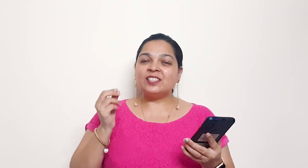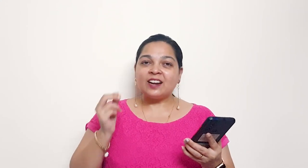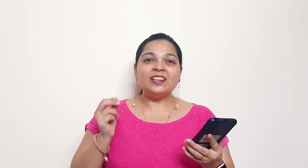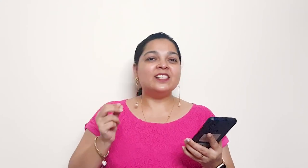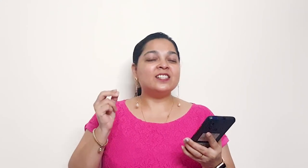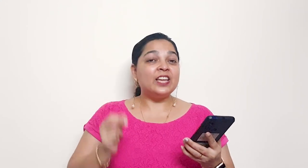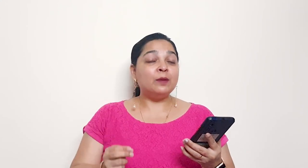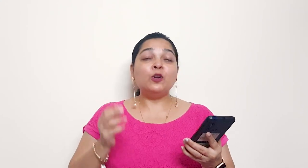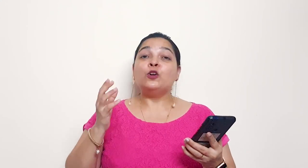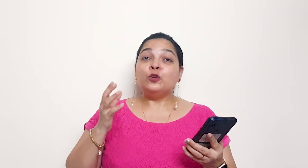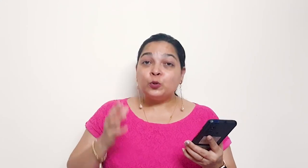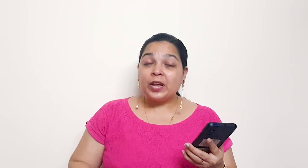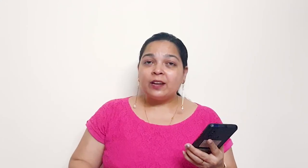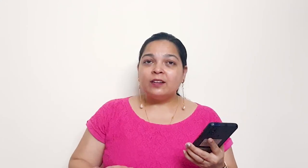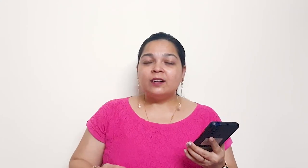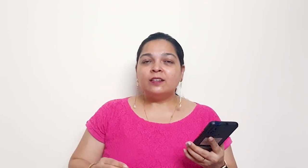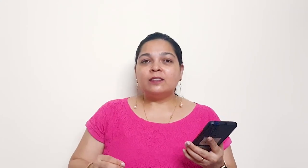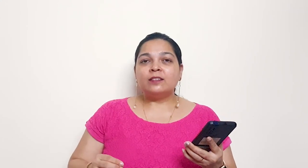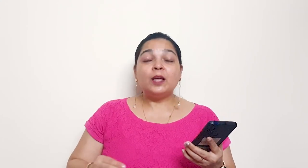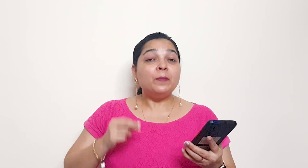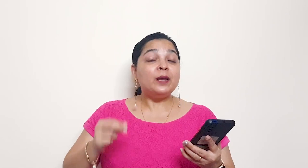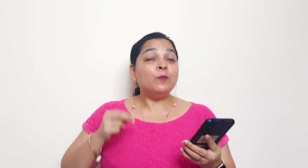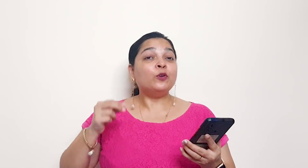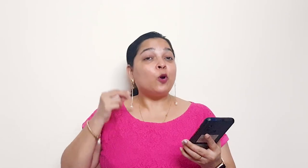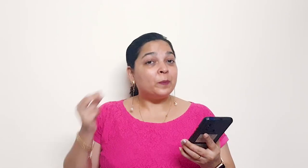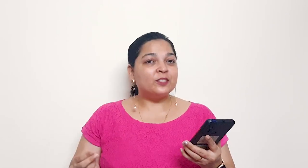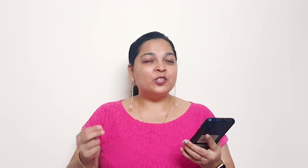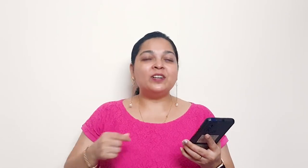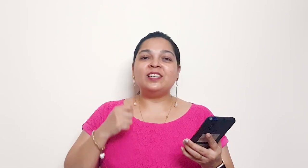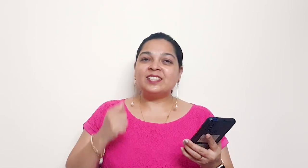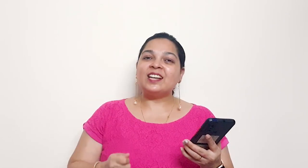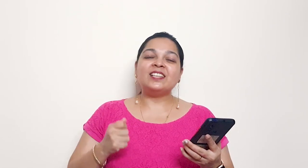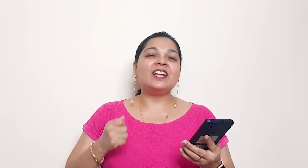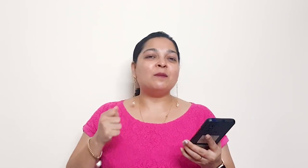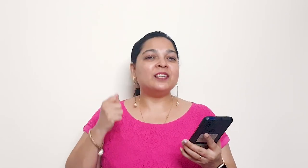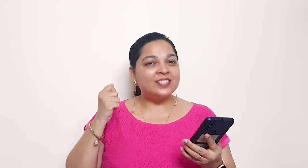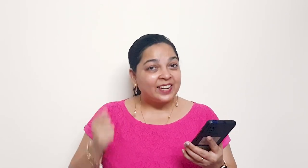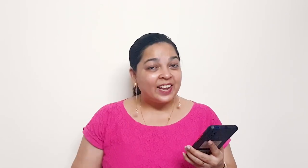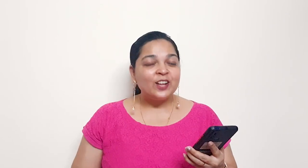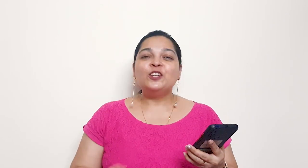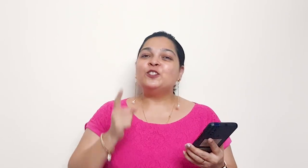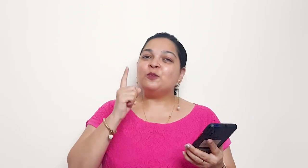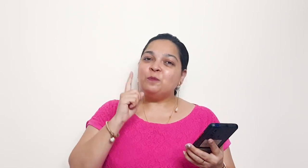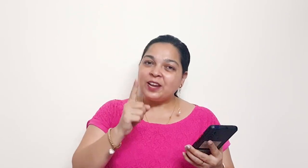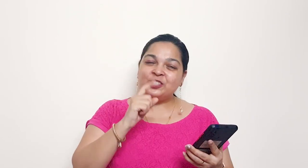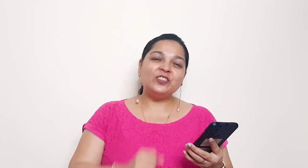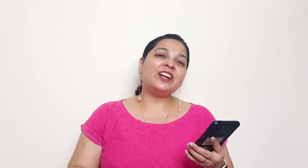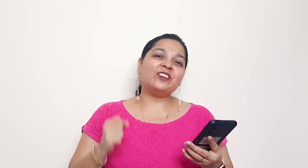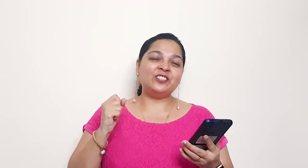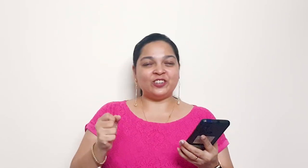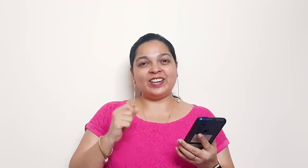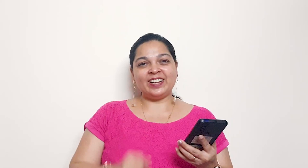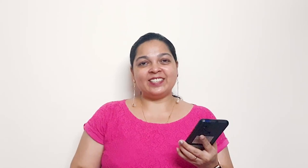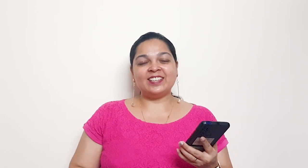we have started this theme today. There are many more topics which we'll discuss in the coming Sunday. So make sure